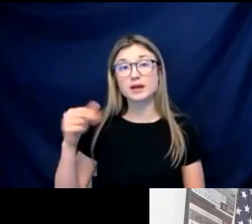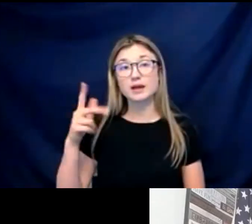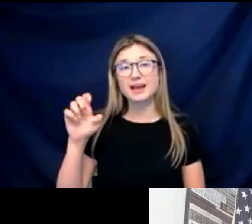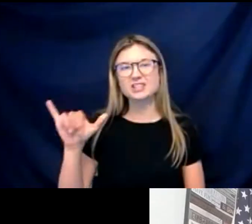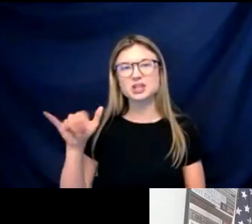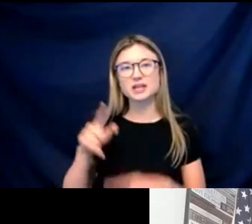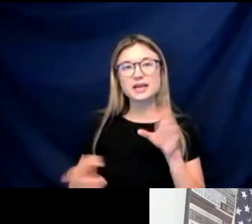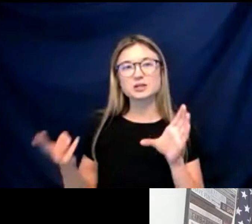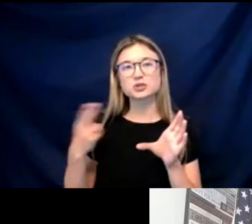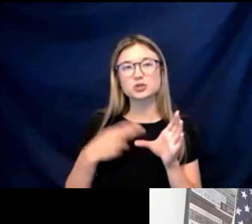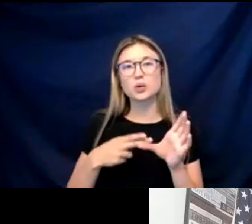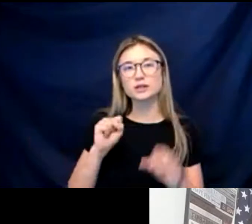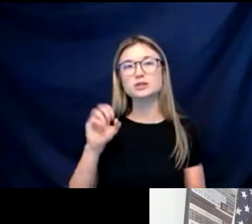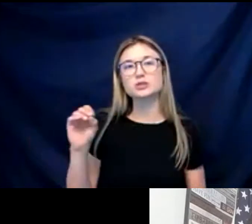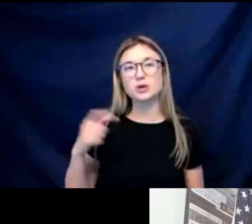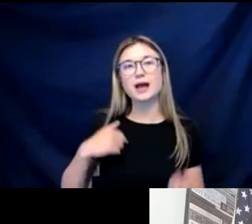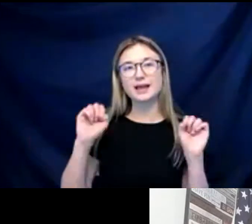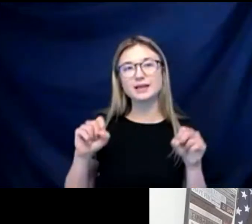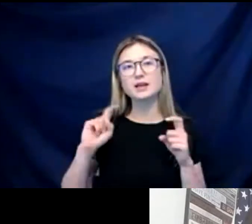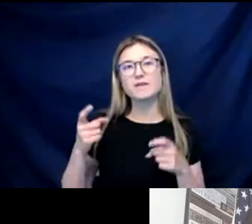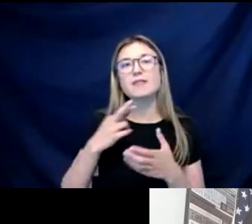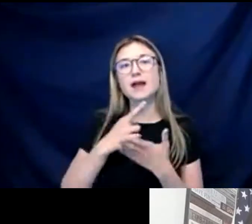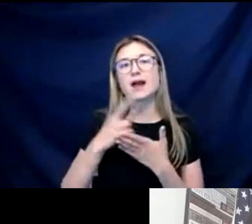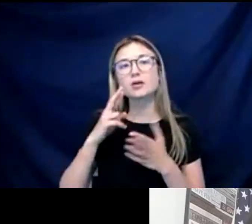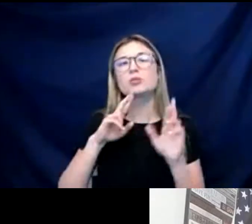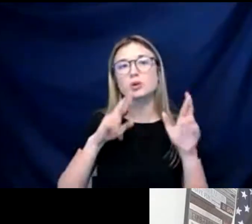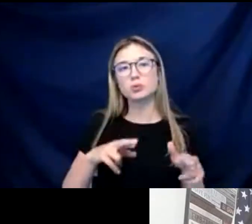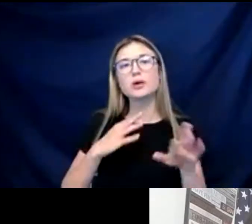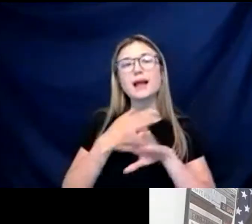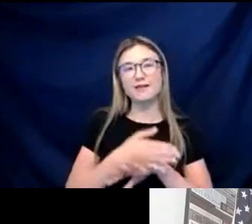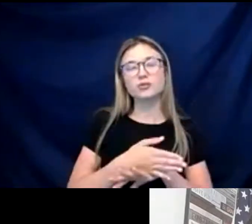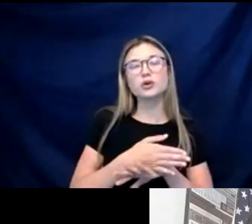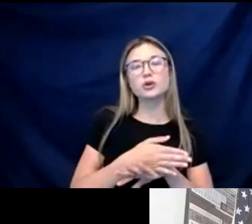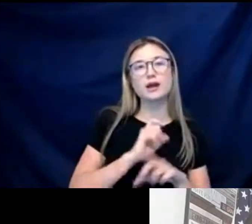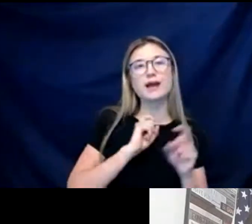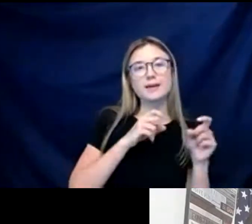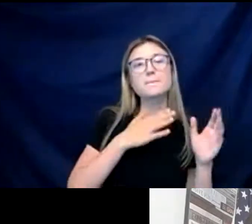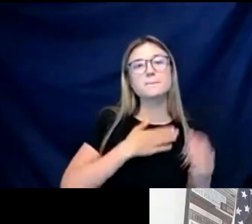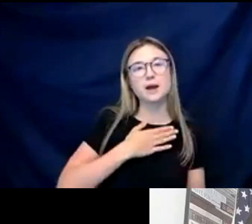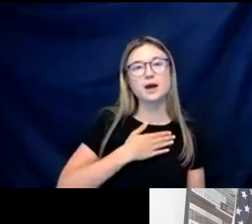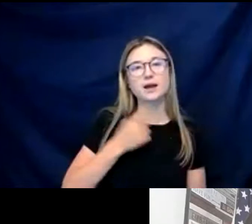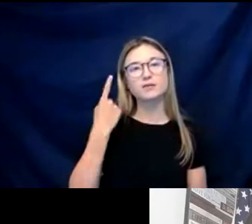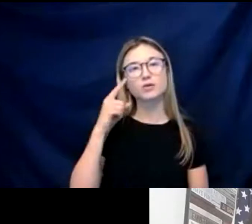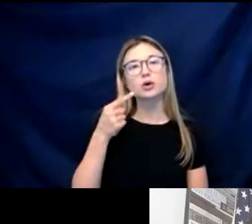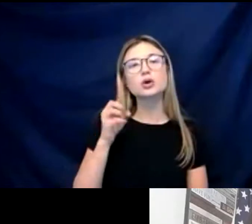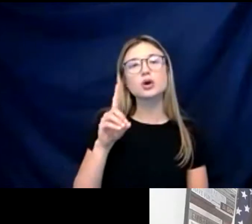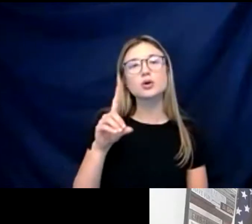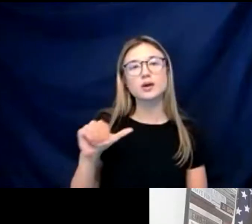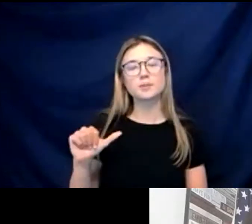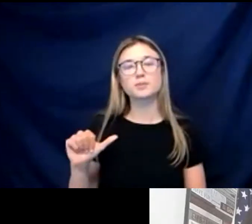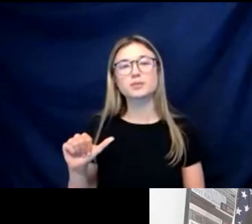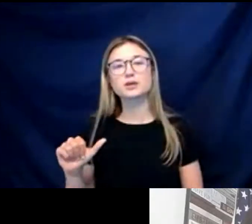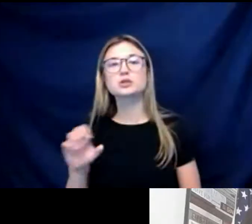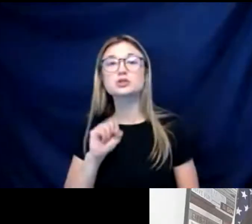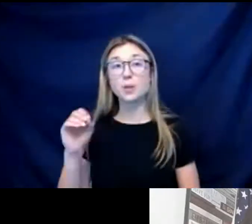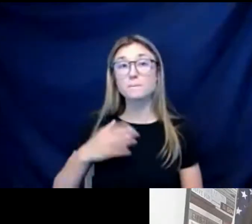so I could give that report as soon as I finish giving mine for GODA. So basically my